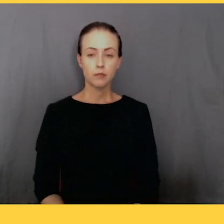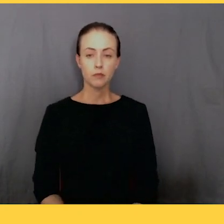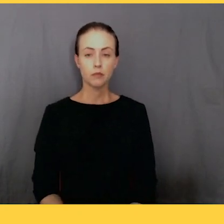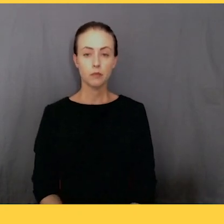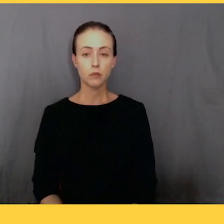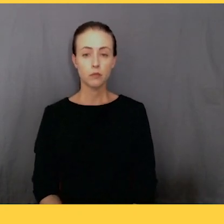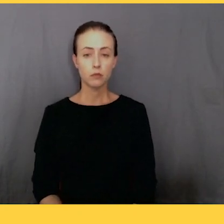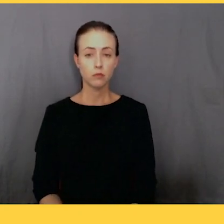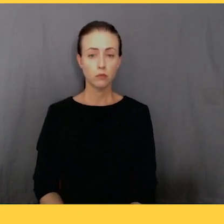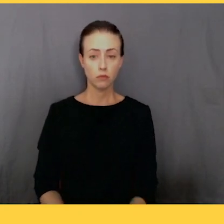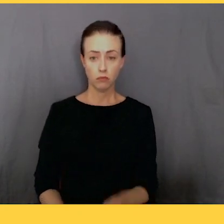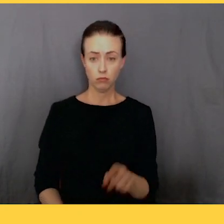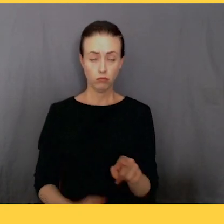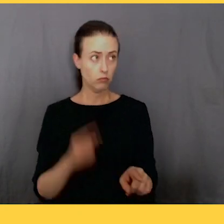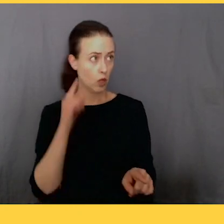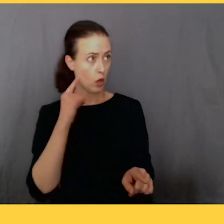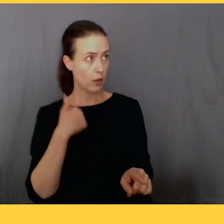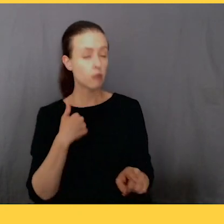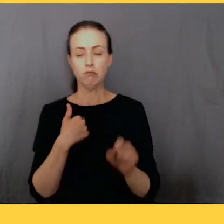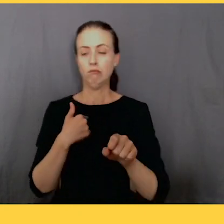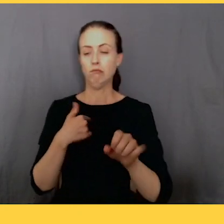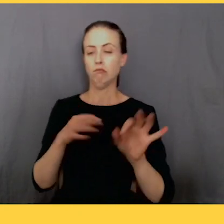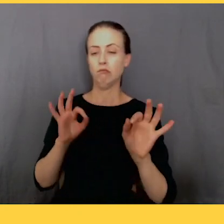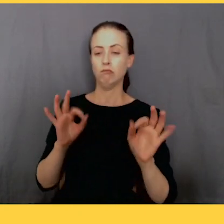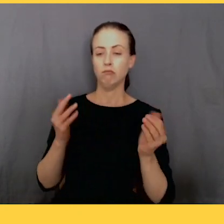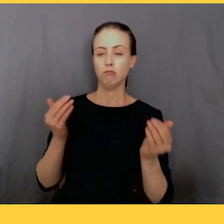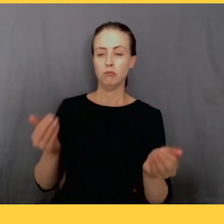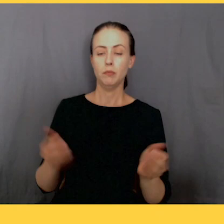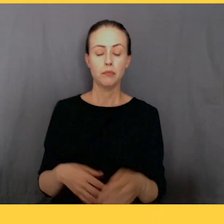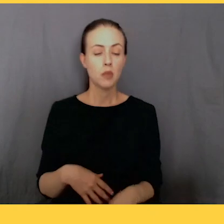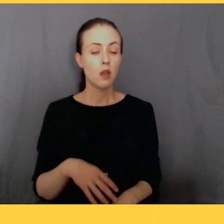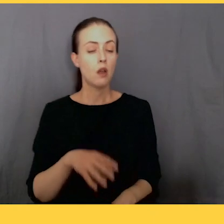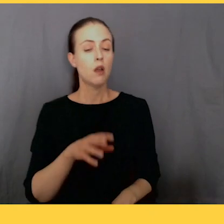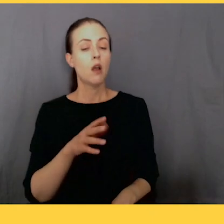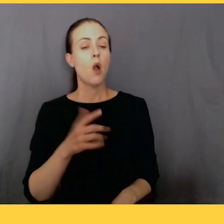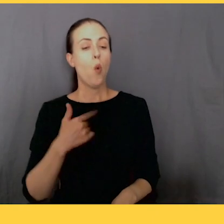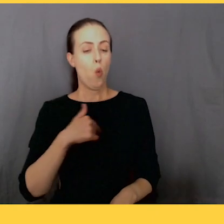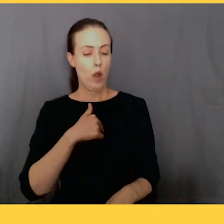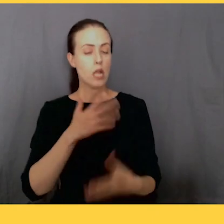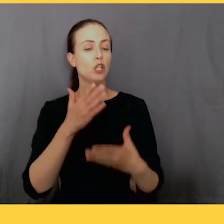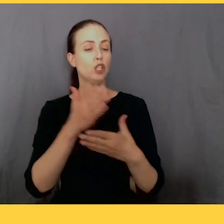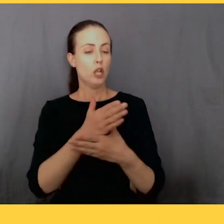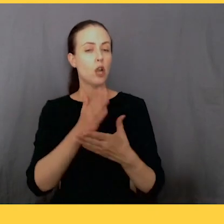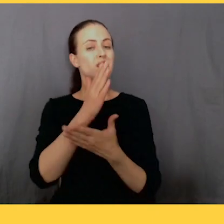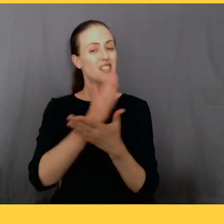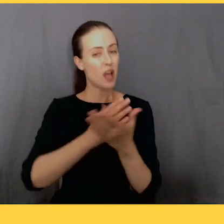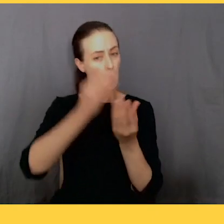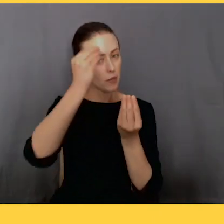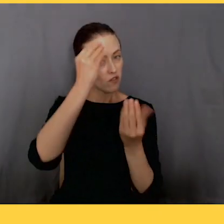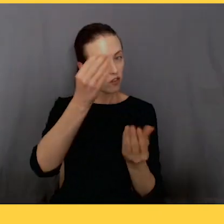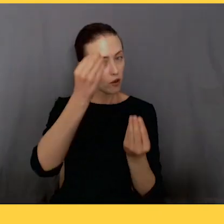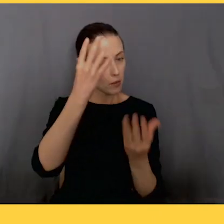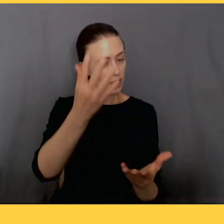Can you hear me? Yeah, we can hear you. Okay. We do share some information with